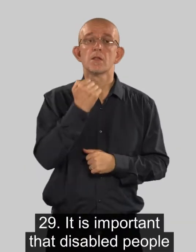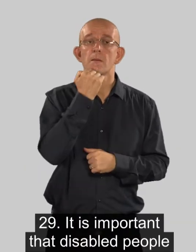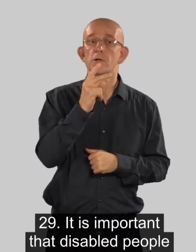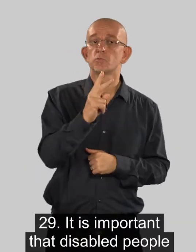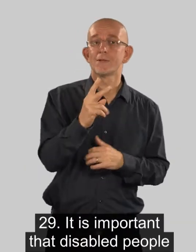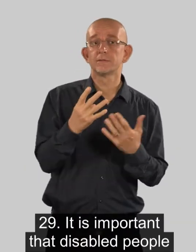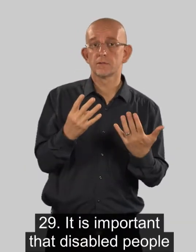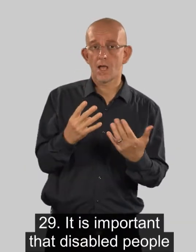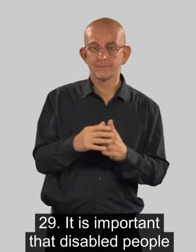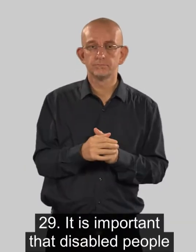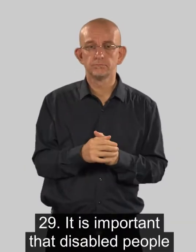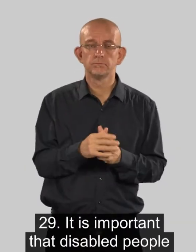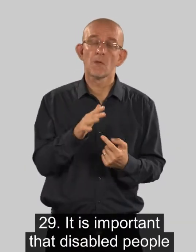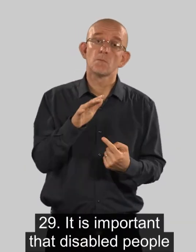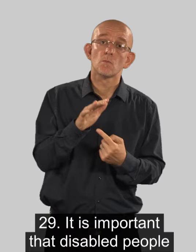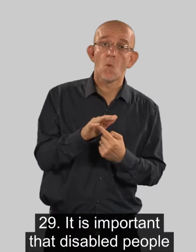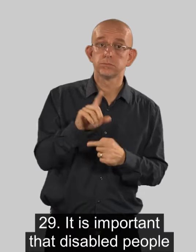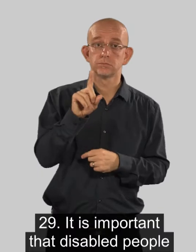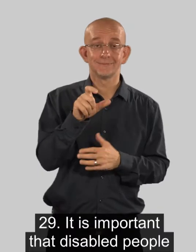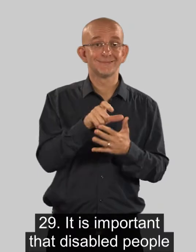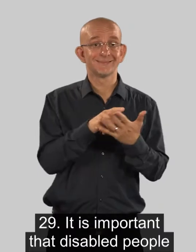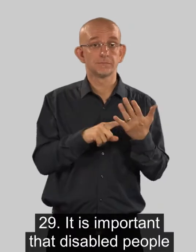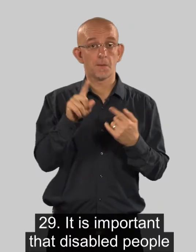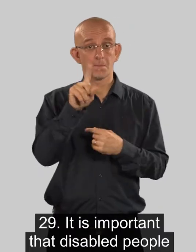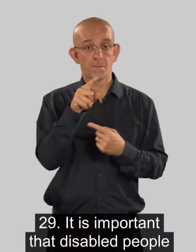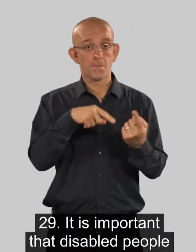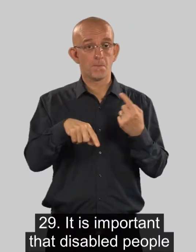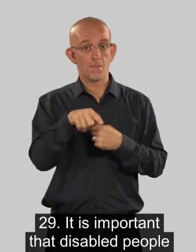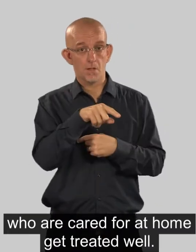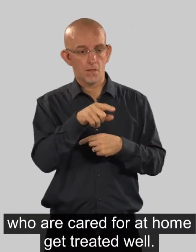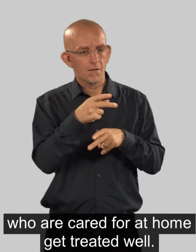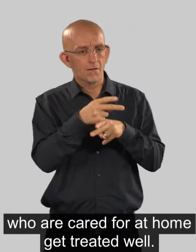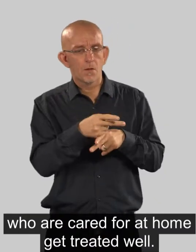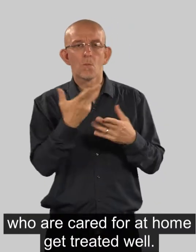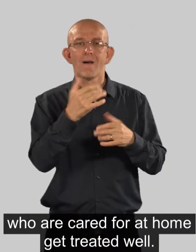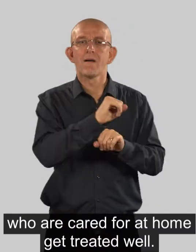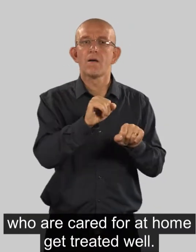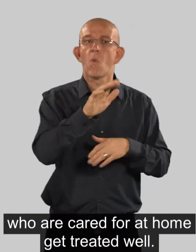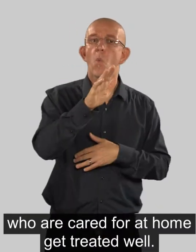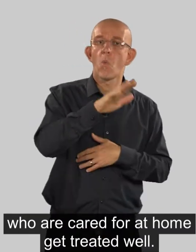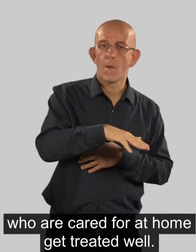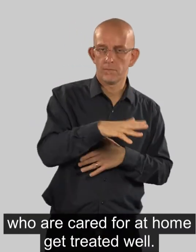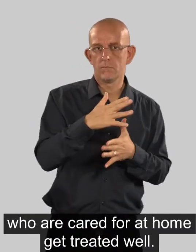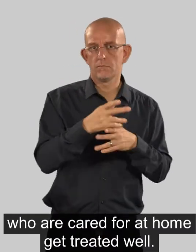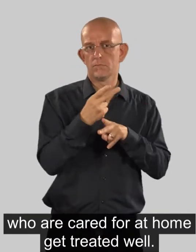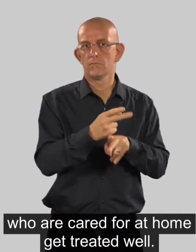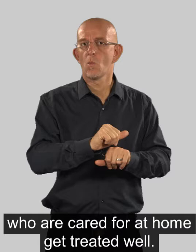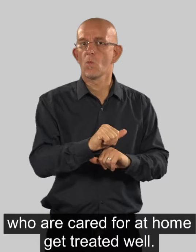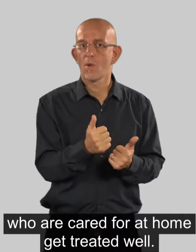29. It is important that disabled people who are cared for at home get